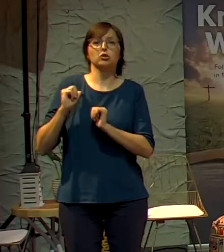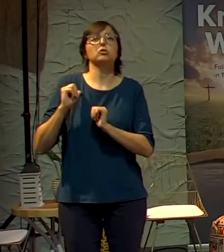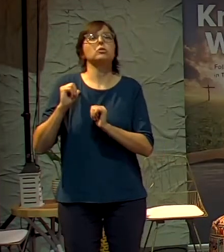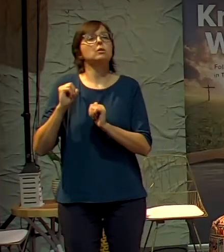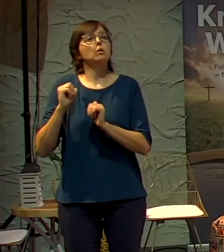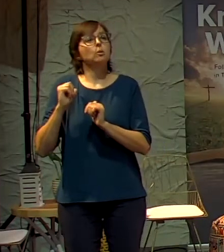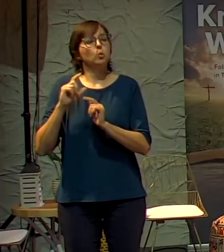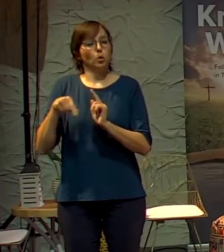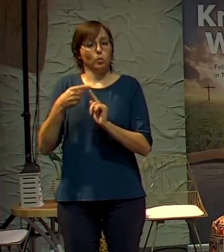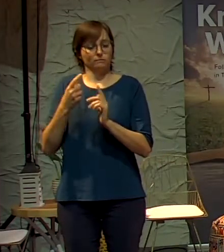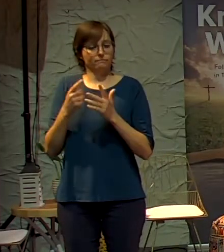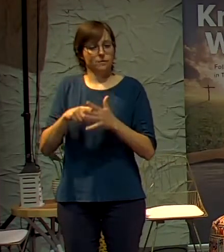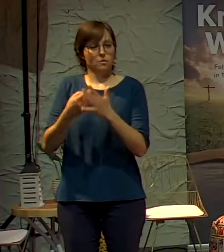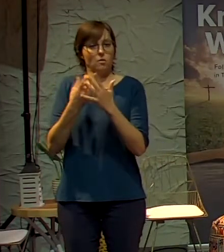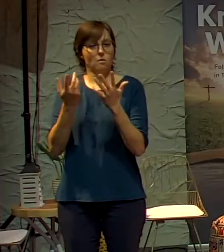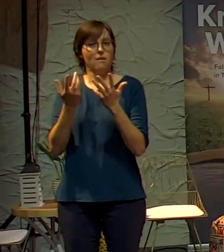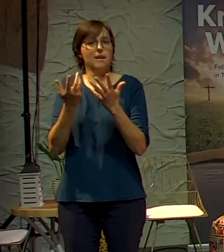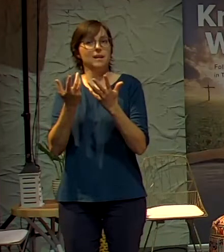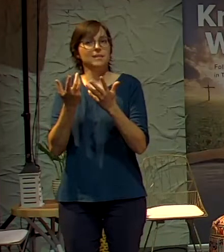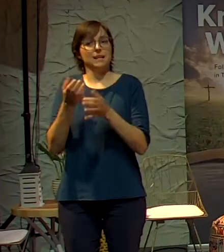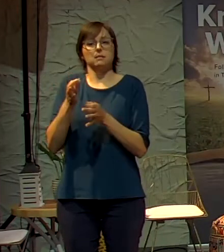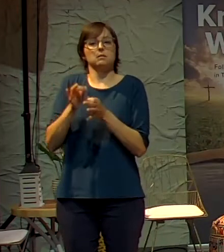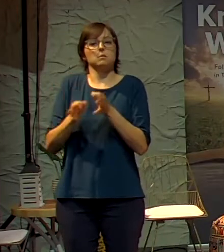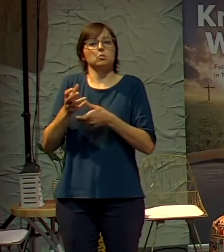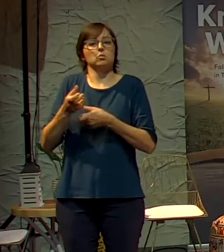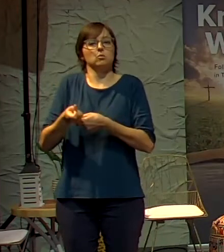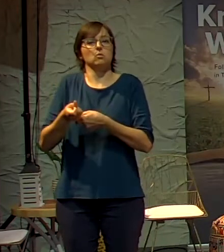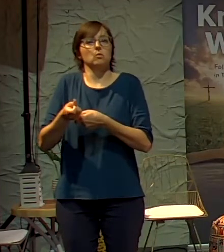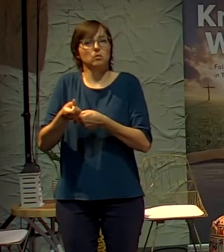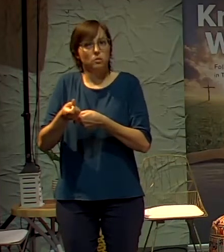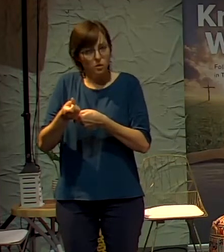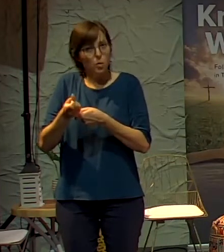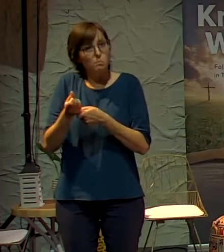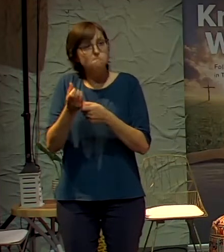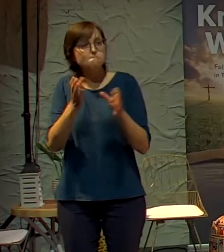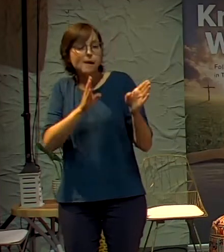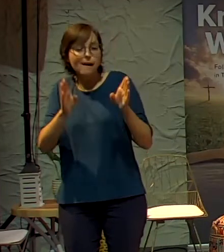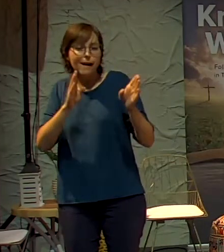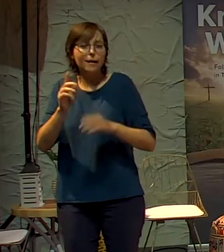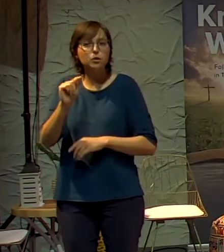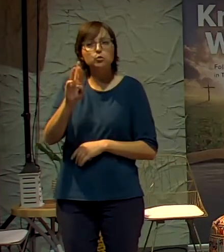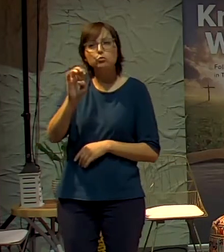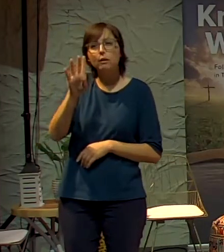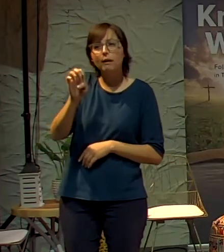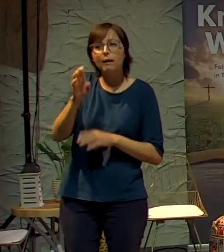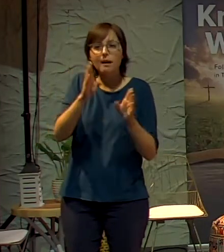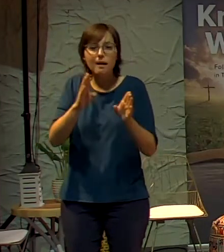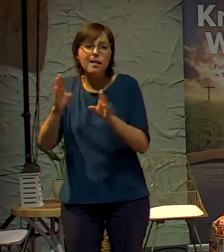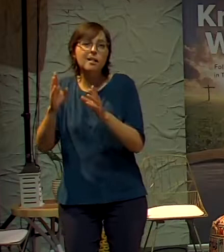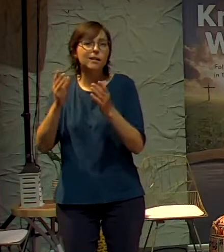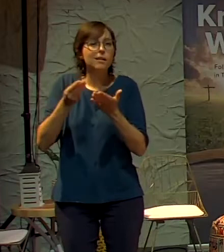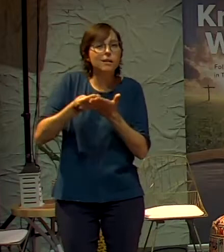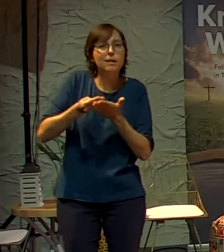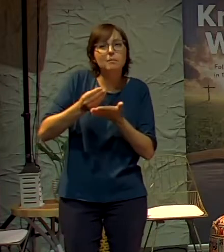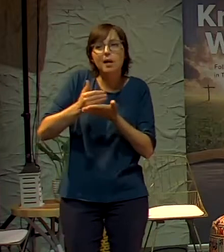when we got into this, was an act of simple trust, right? We're about to plant Tribe. We didn't even have the budget to